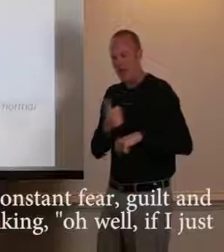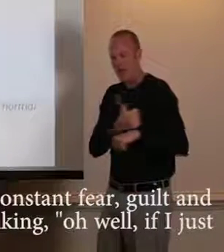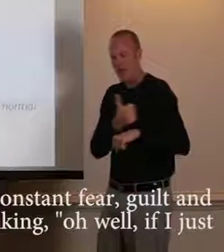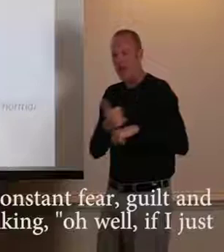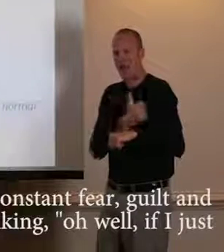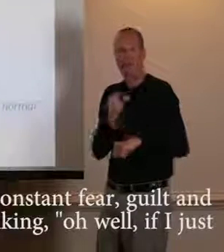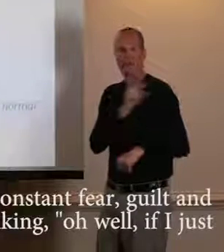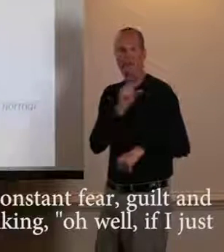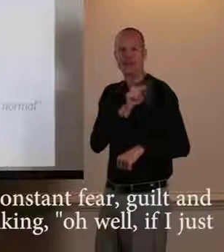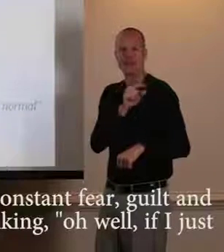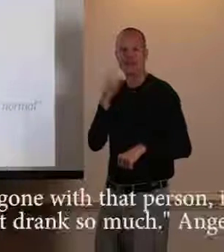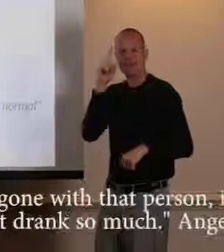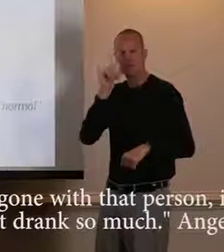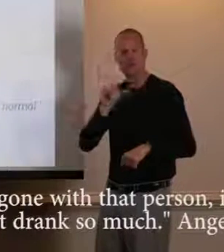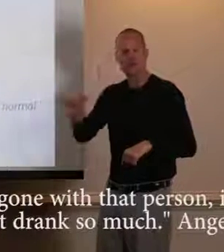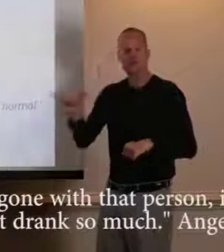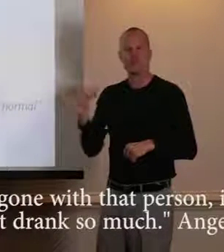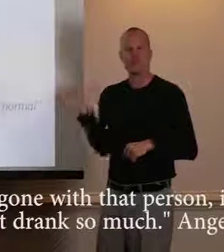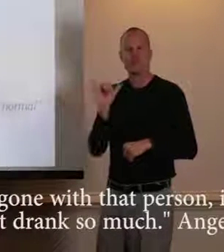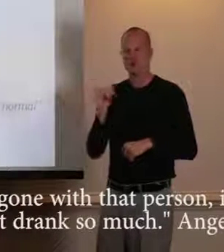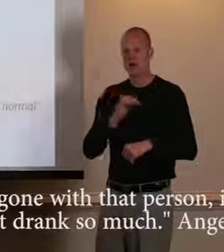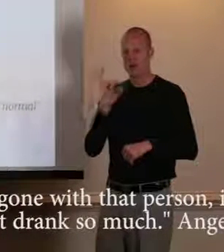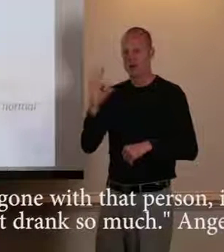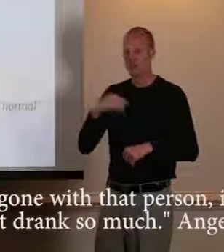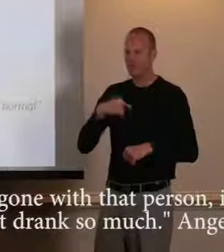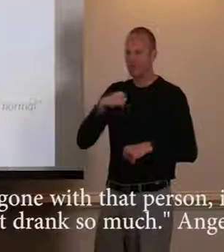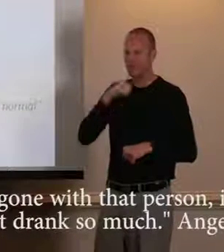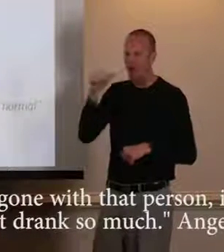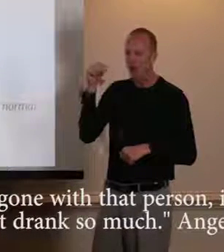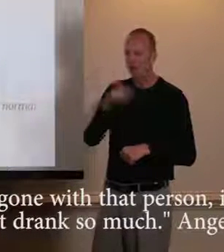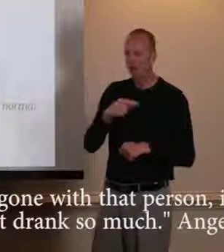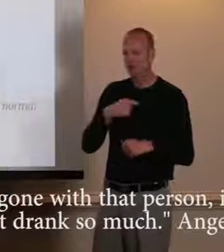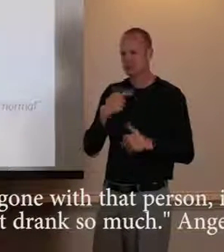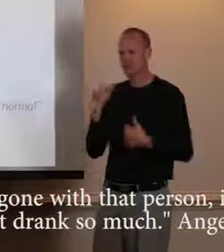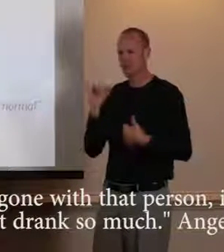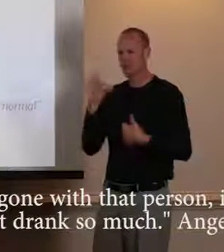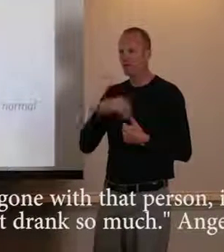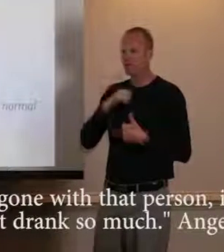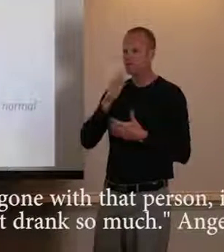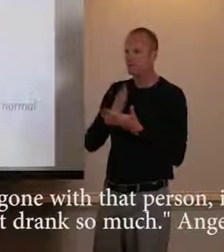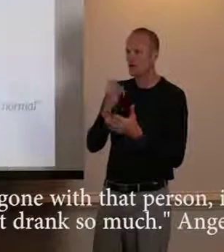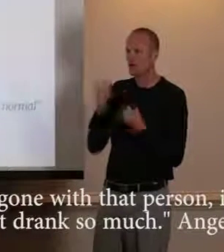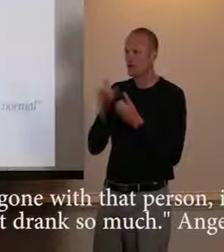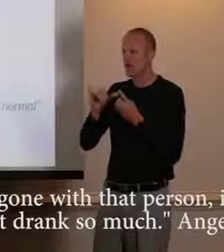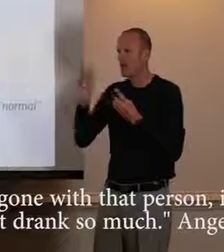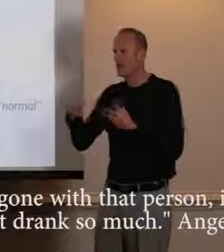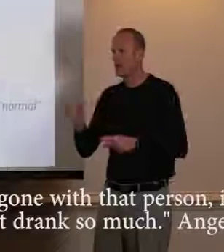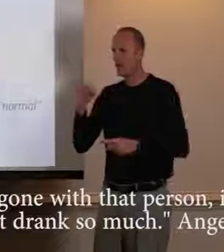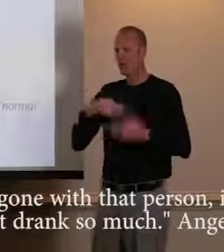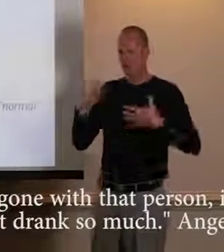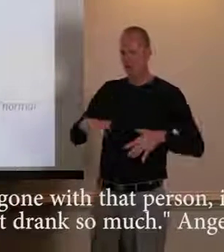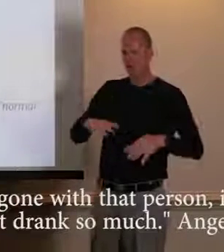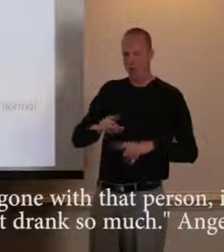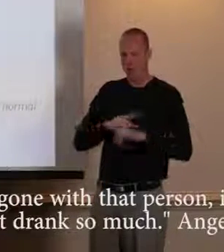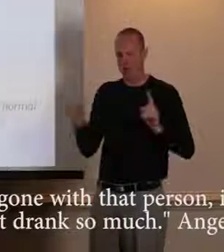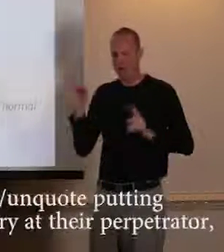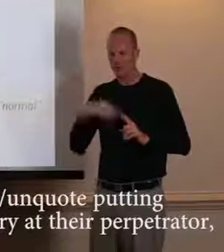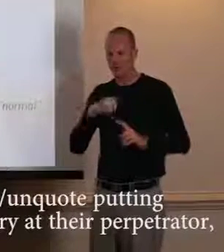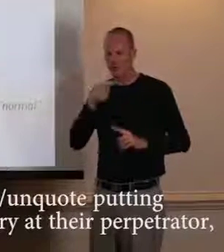thinking, if I just hadn't been there, if I hadn't gone with that person, if I hadn't worn that, if I hadn't drank so much. Anger,